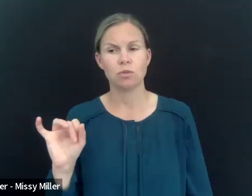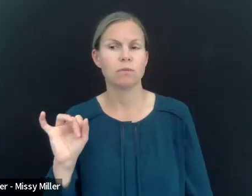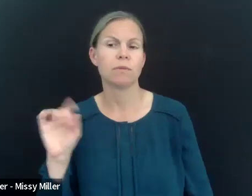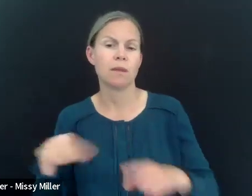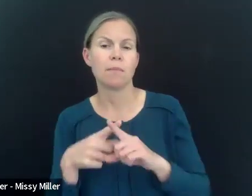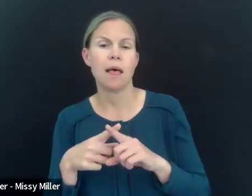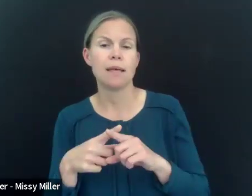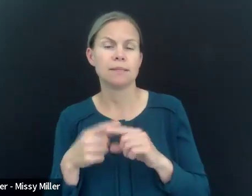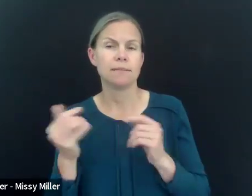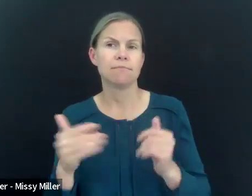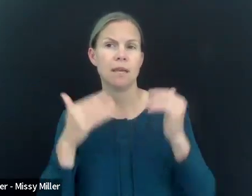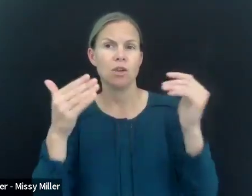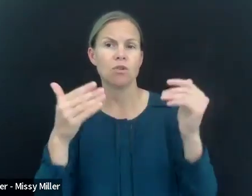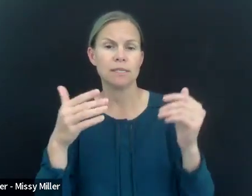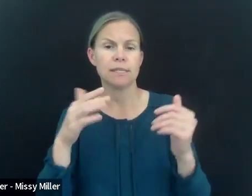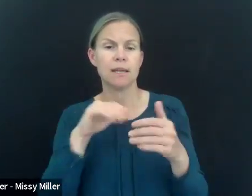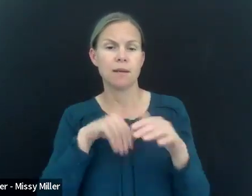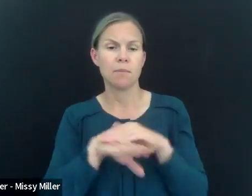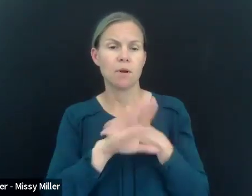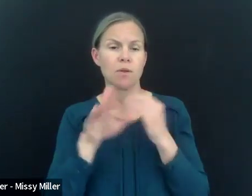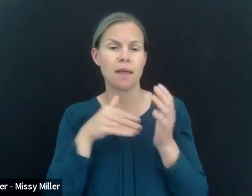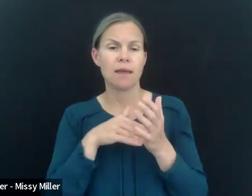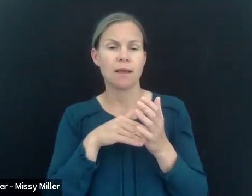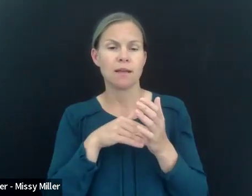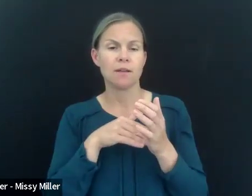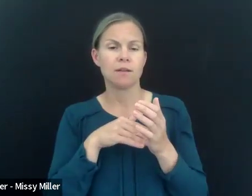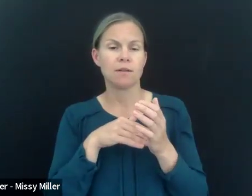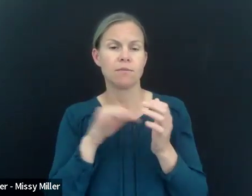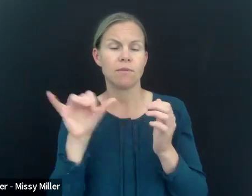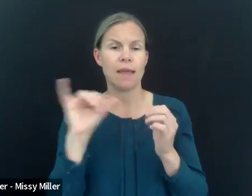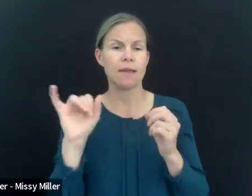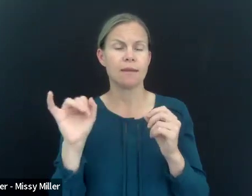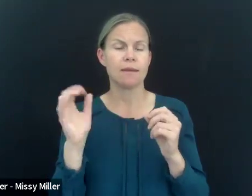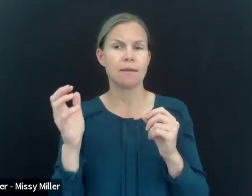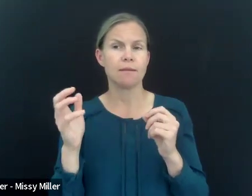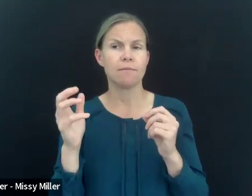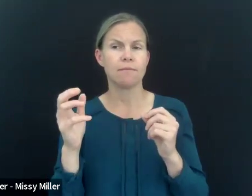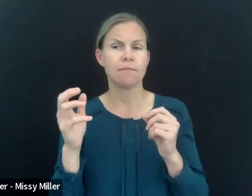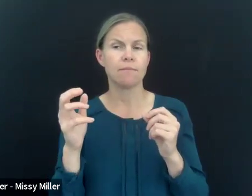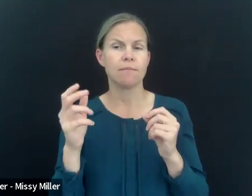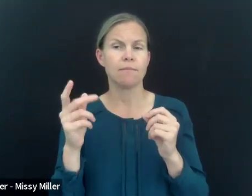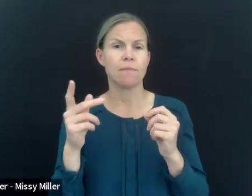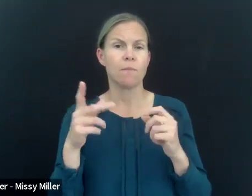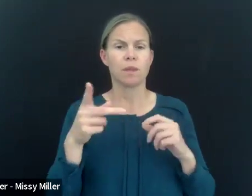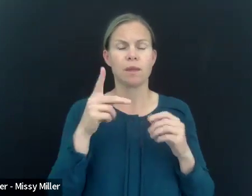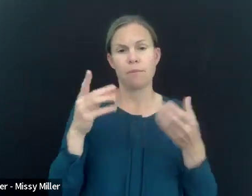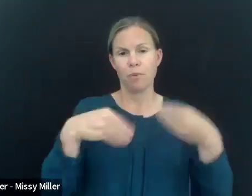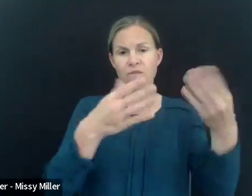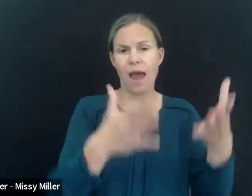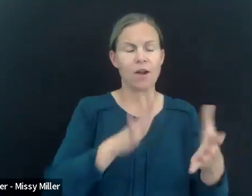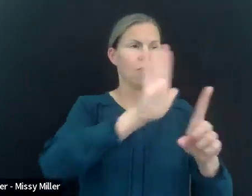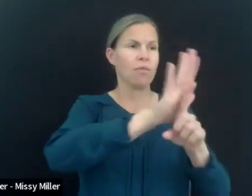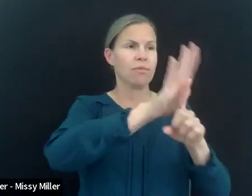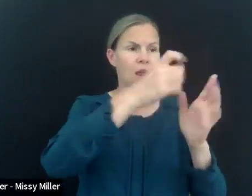then, of course, increasing reimbursement rates for birth centers, including provider costs, and making more investments into